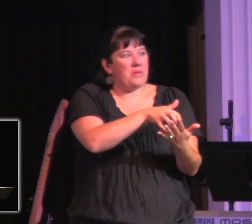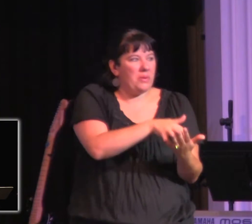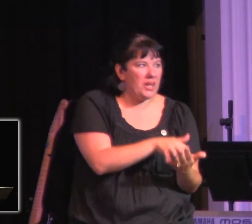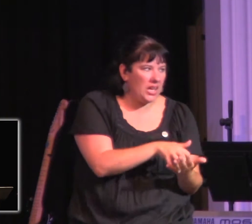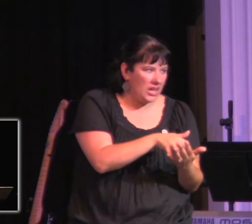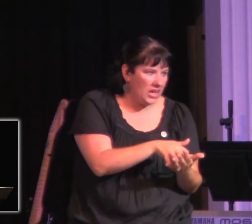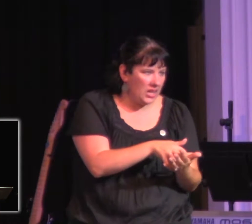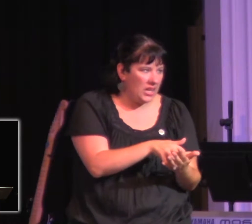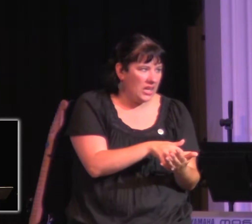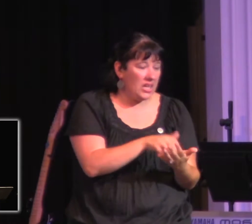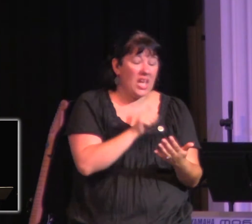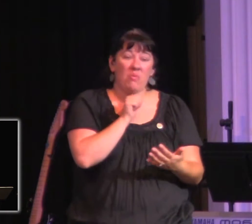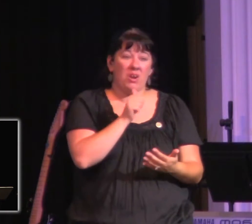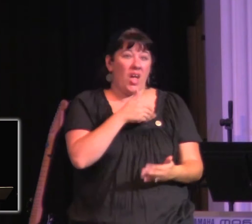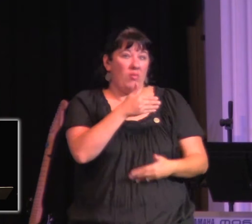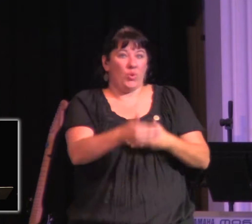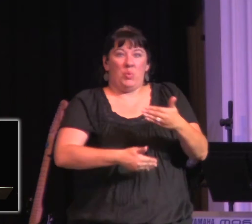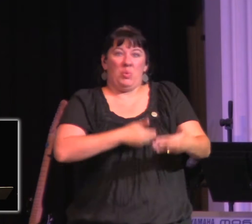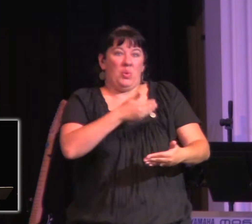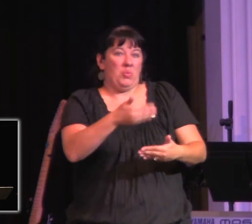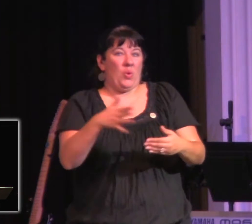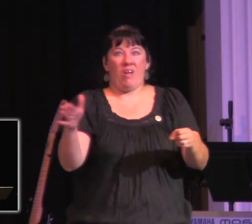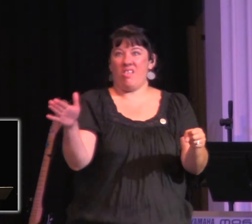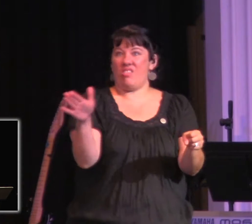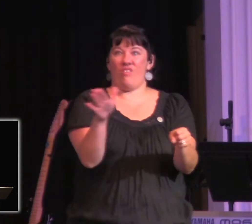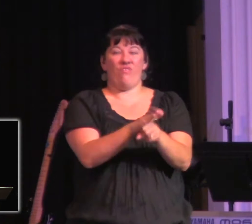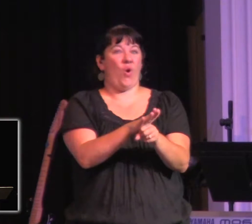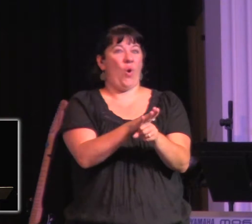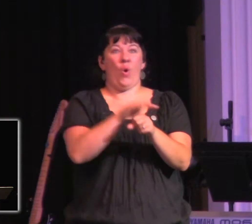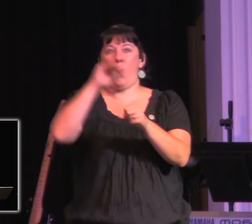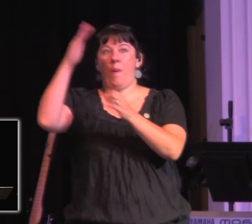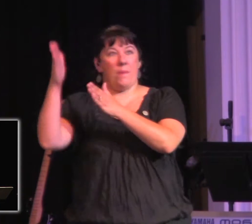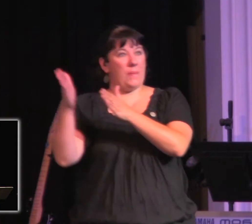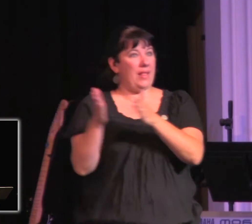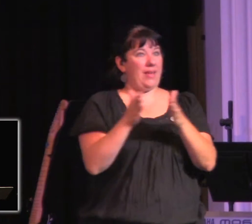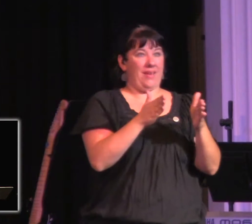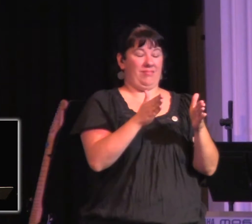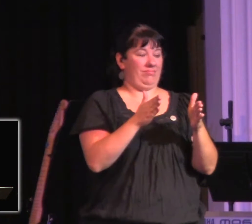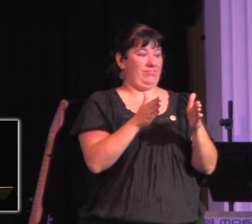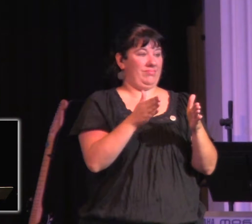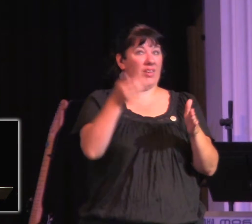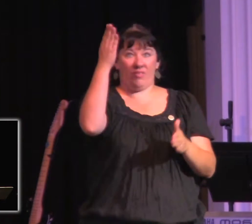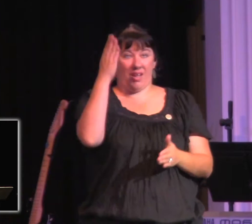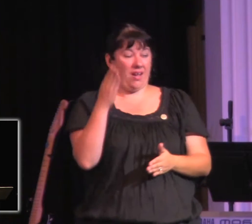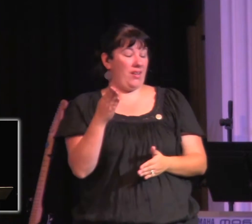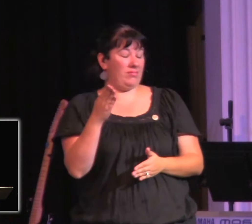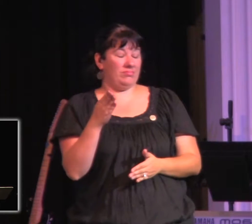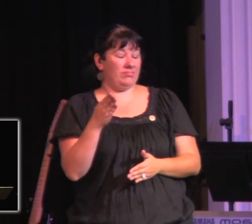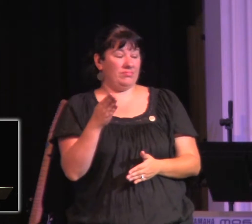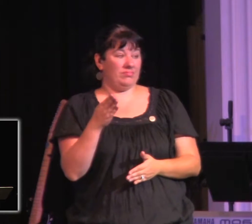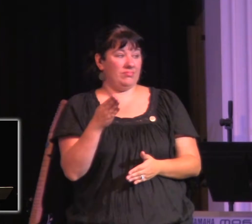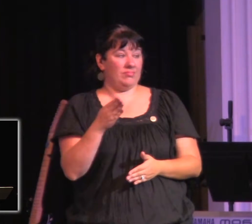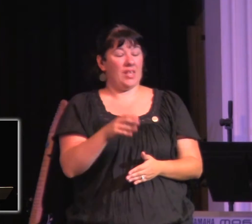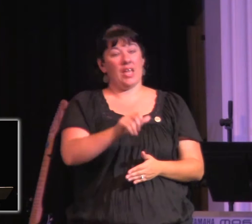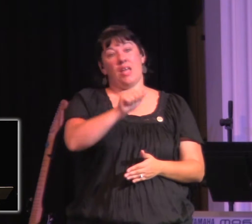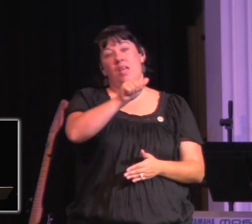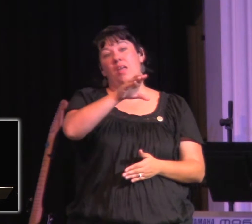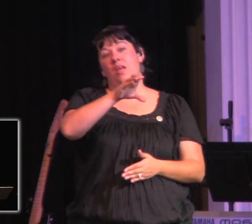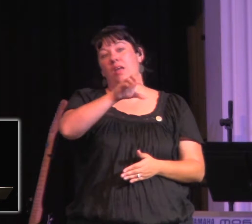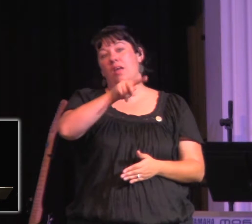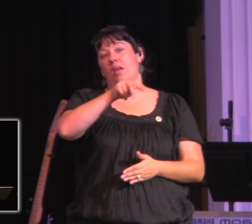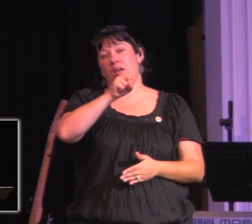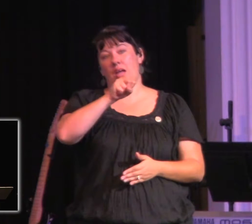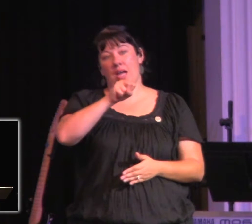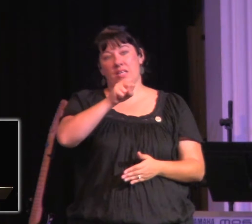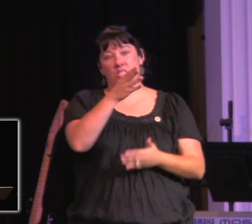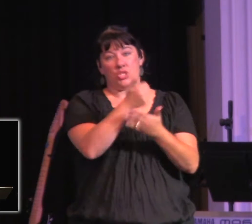would desire for us to function in. In Acts chapter 3, which is where you should be, in verse 1 it says, one day